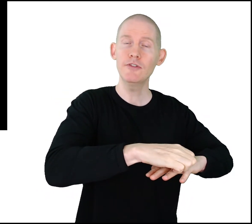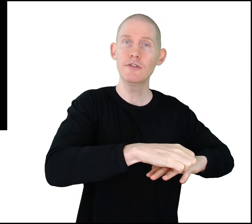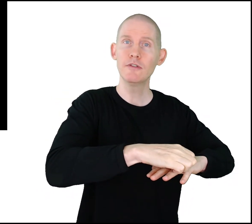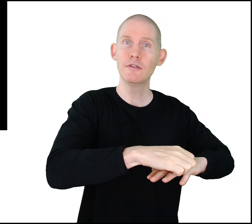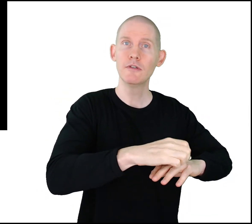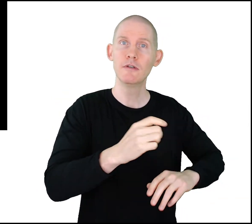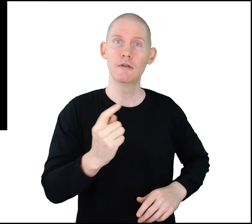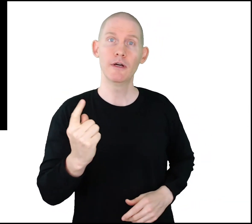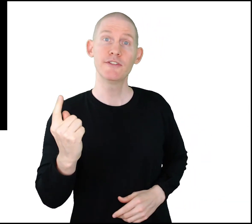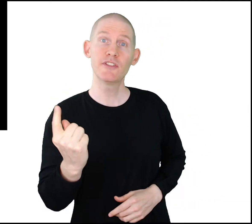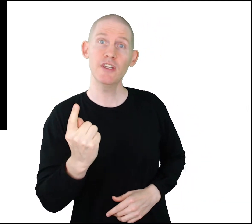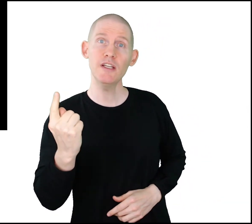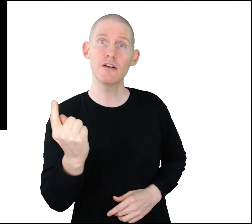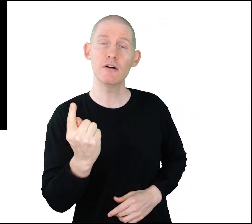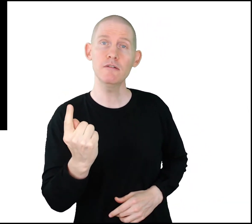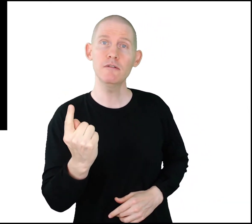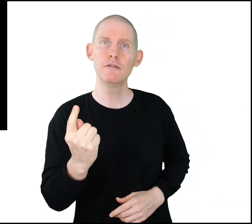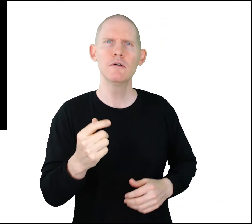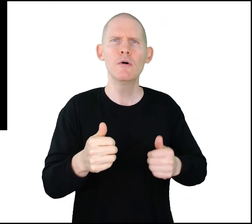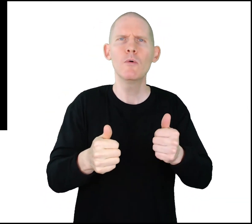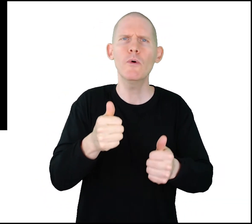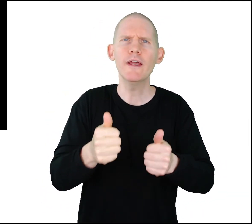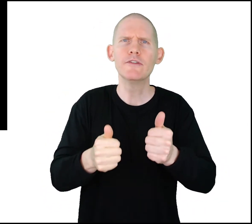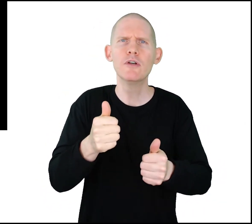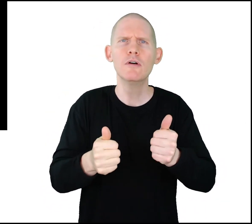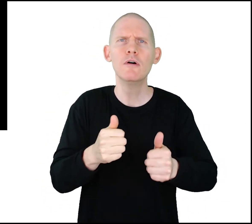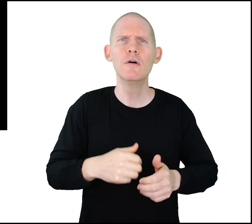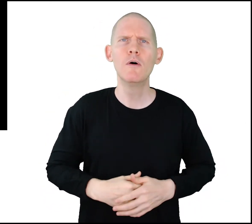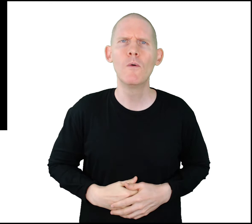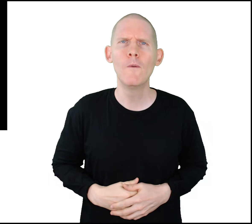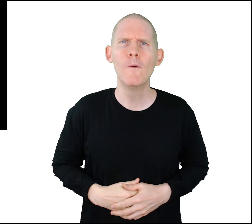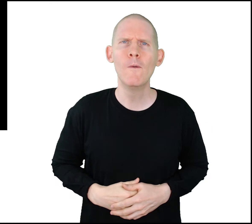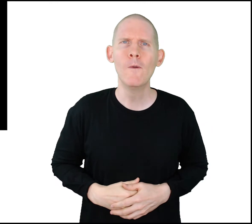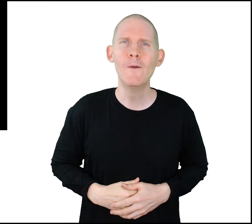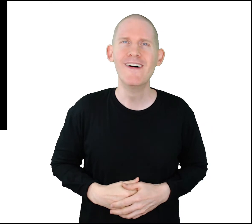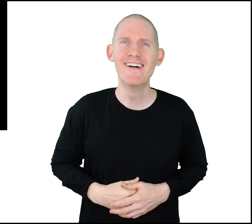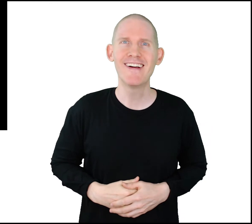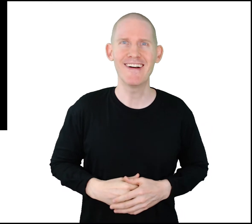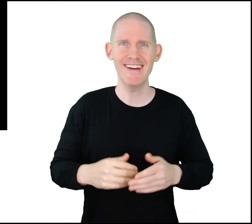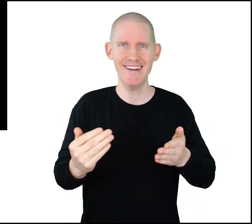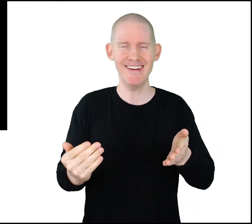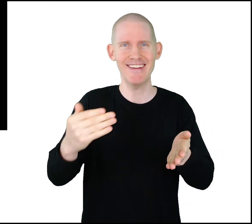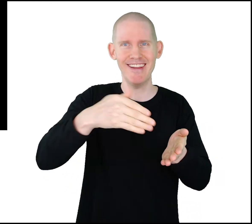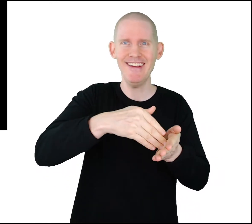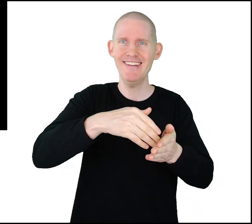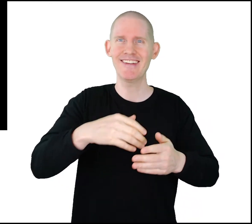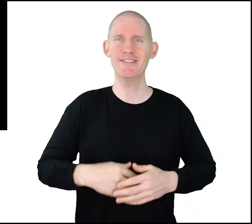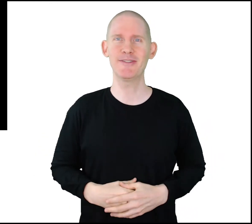engaged, single, which? All right, again, let's do